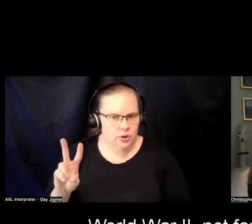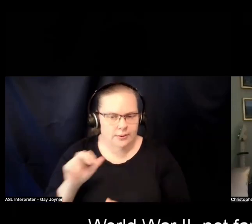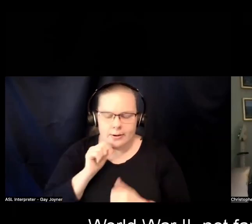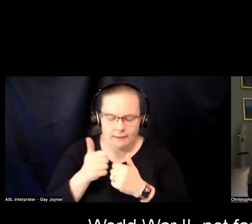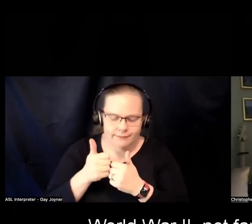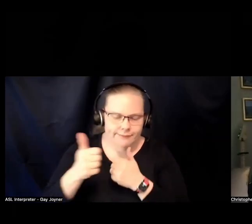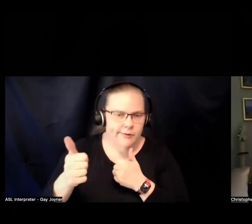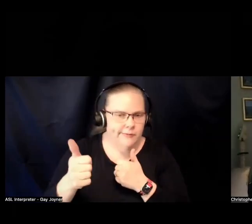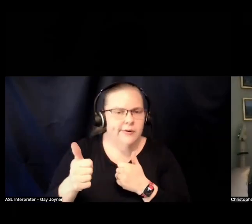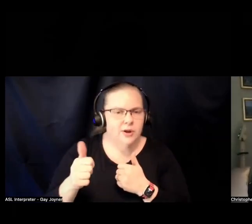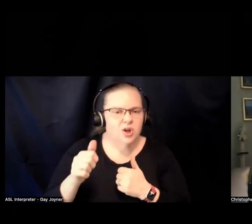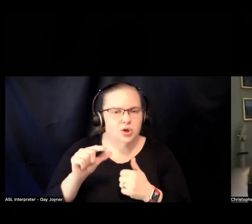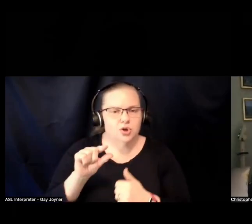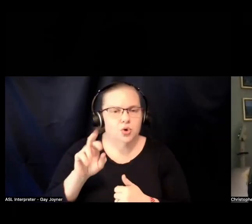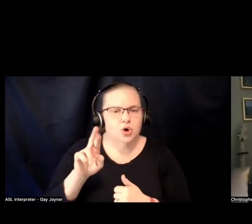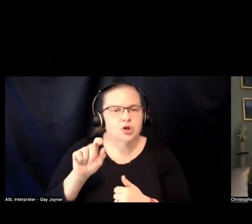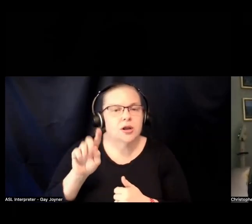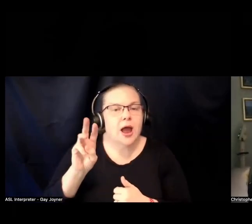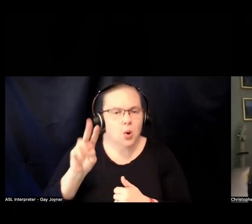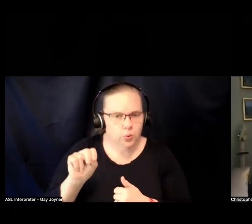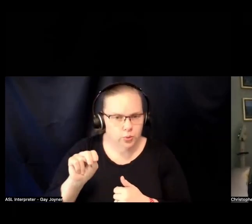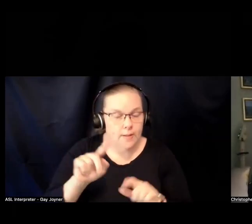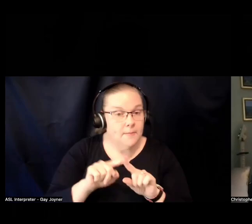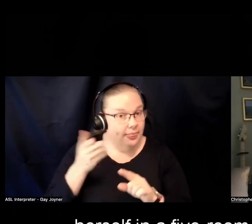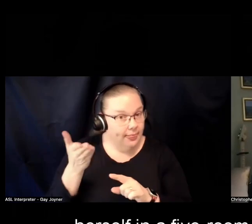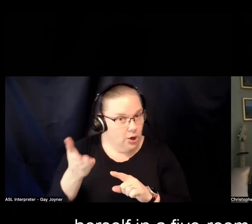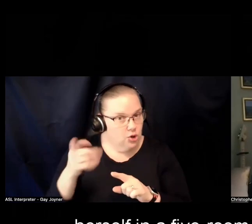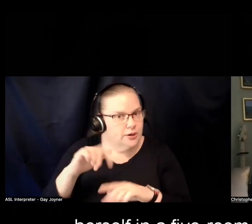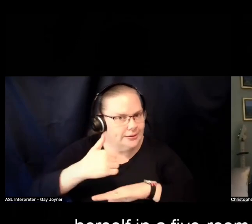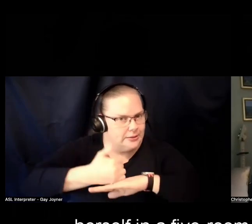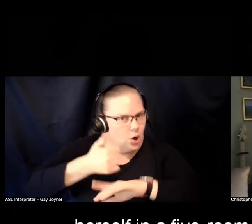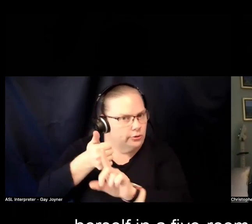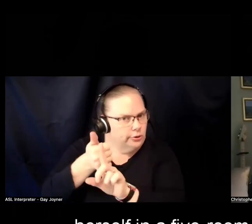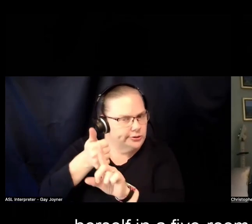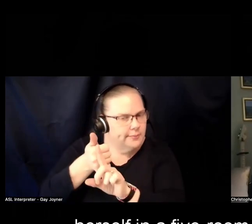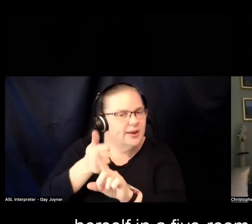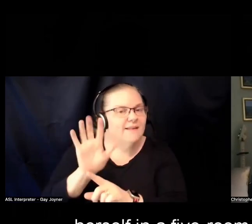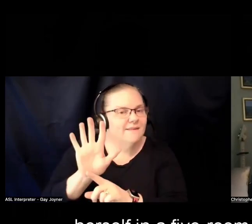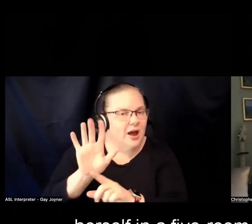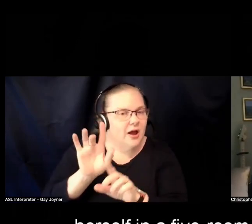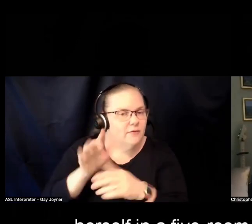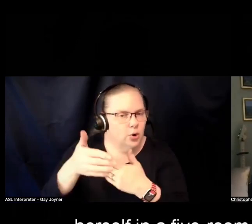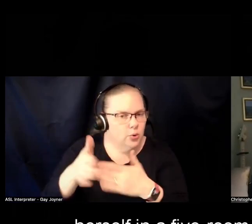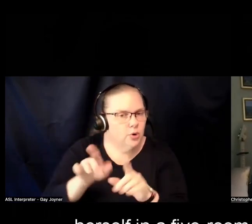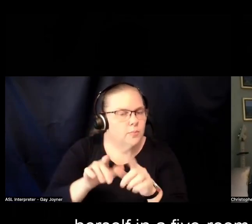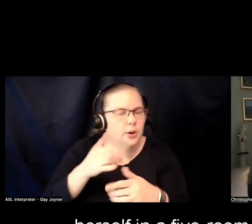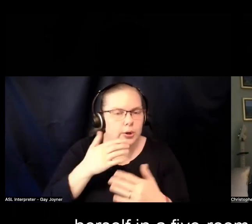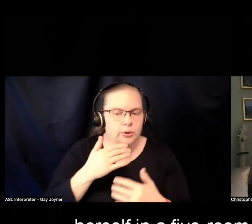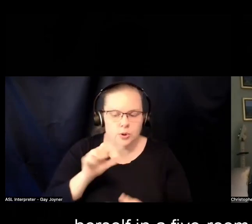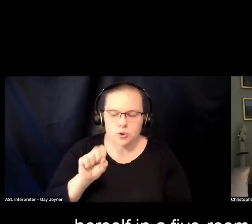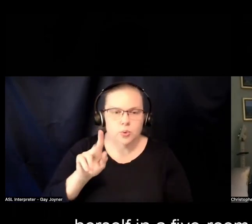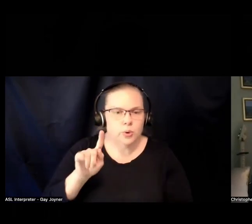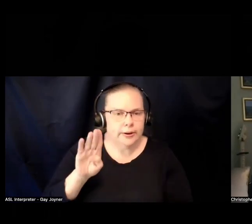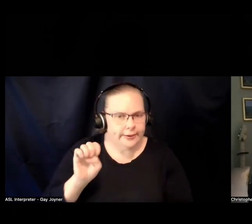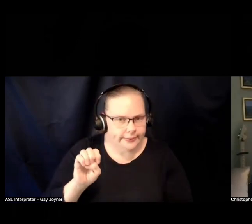lanes and boutiques of Georgetown. There, Anna installed herself in a 5-room suite and began to reacquaint herself with life